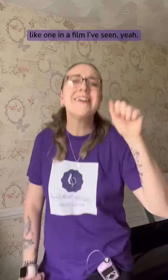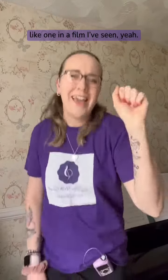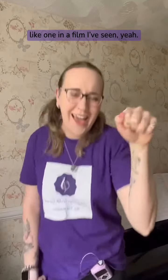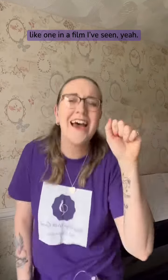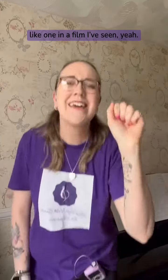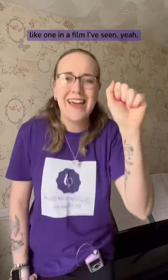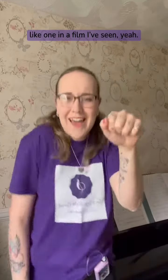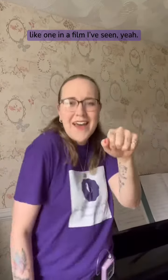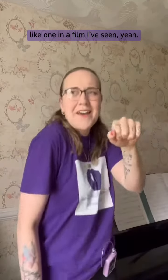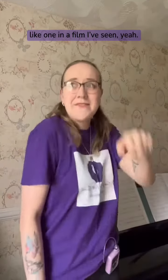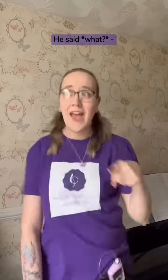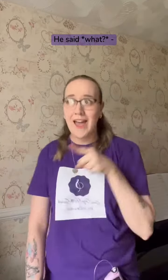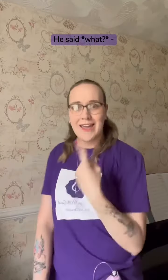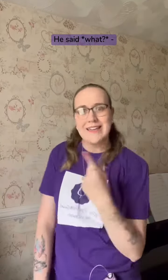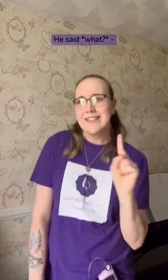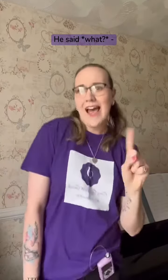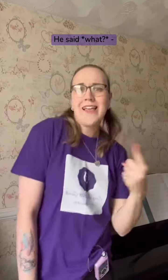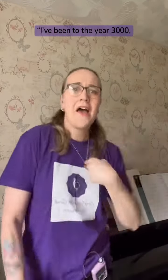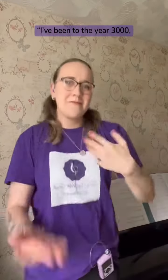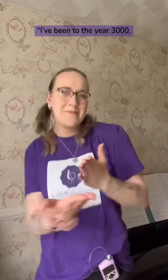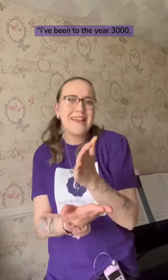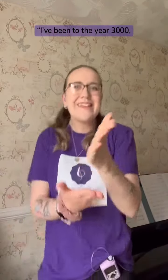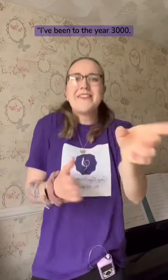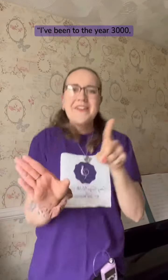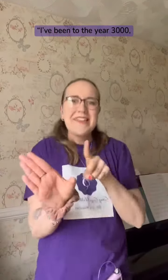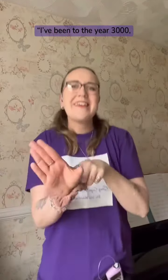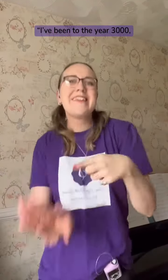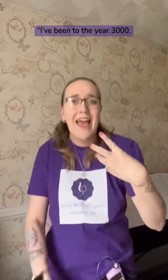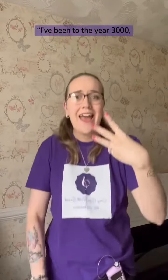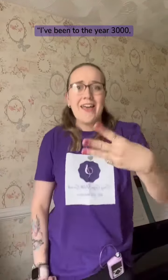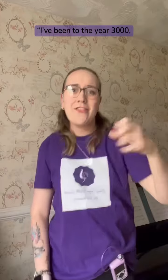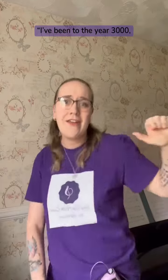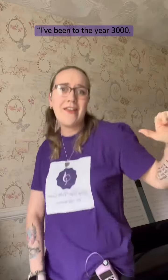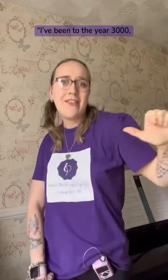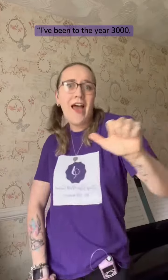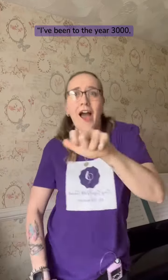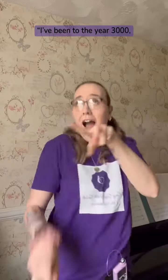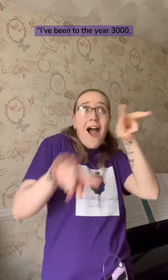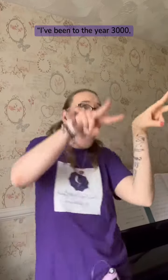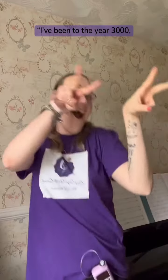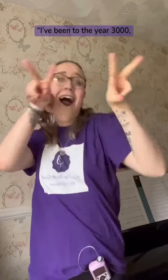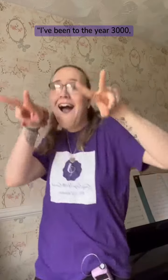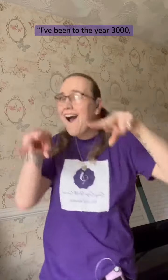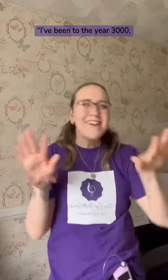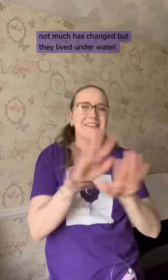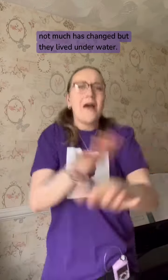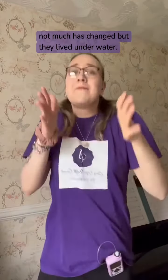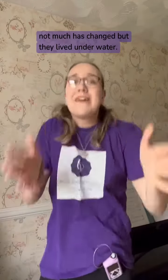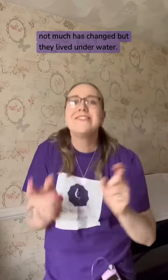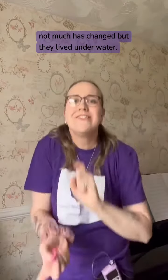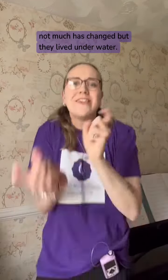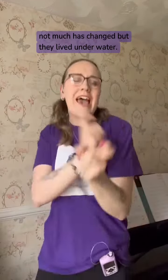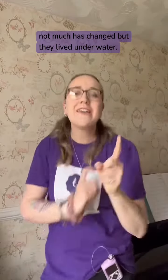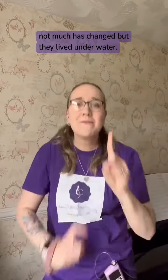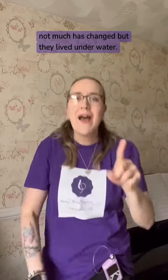said, I've been to the year 3000 Not much has changed, but they